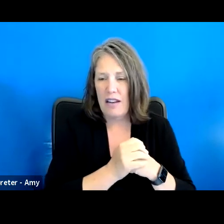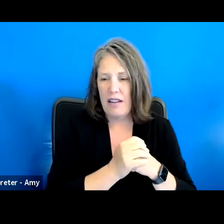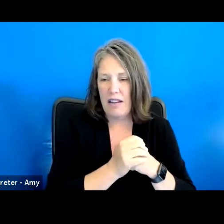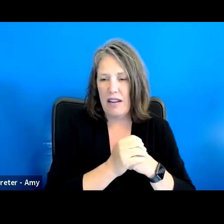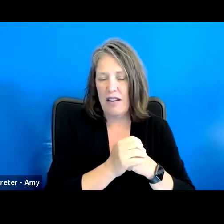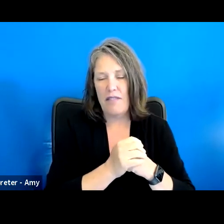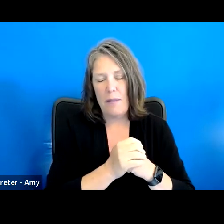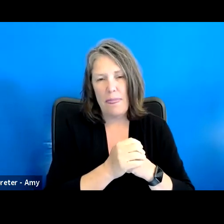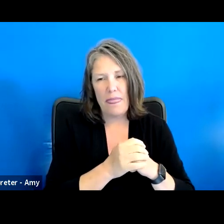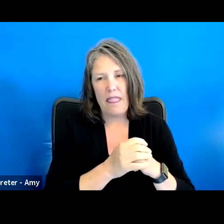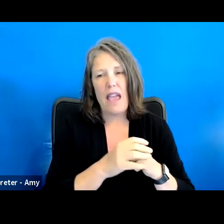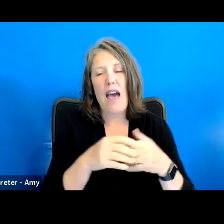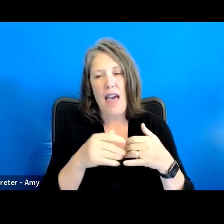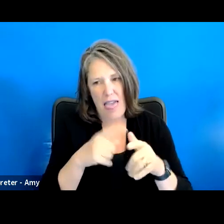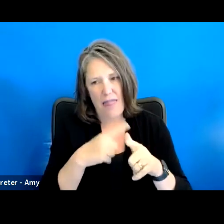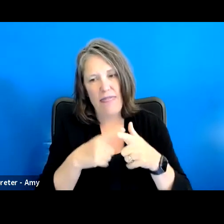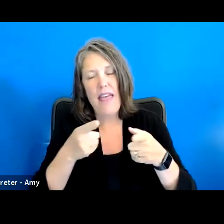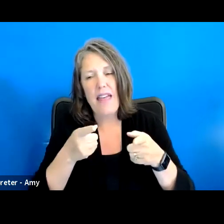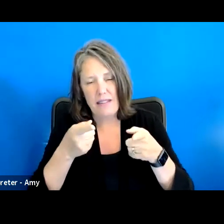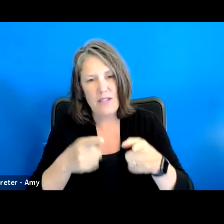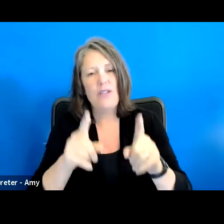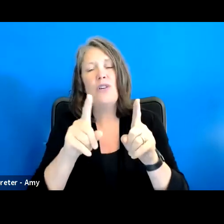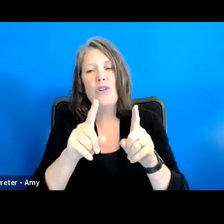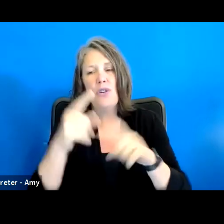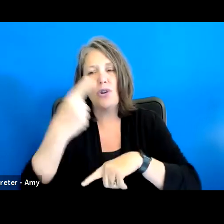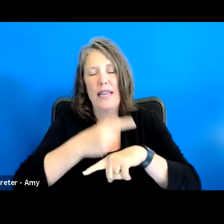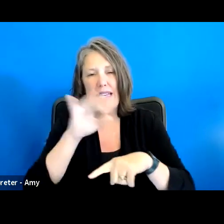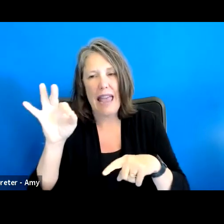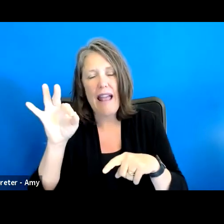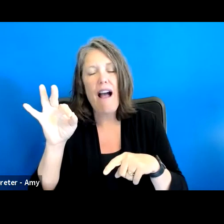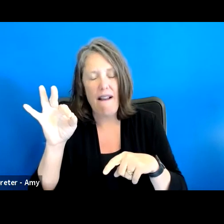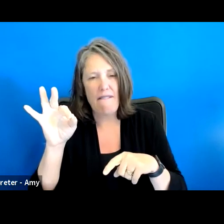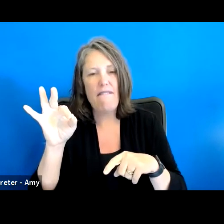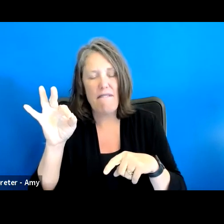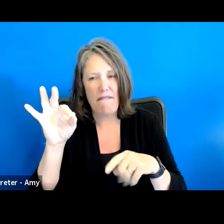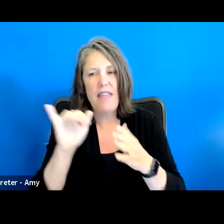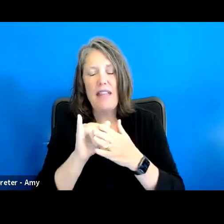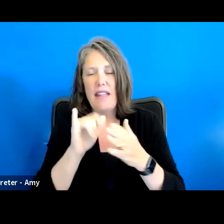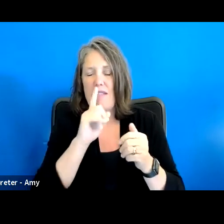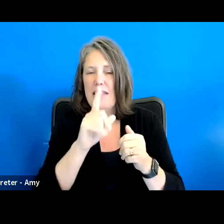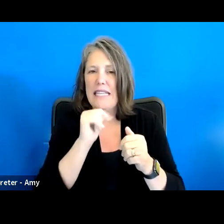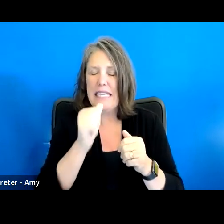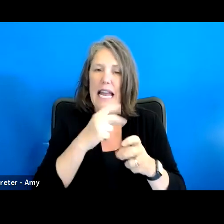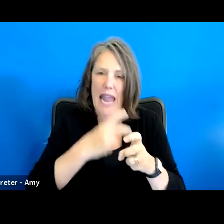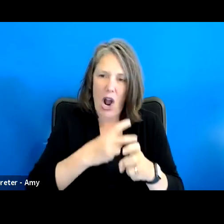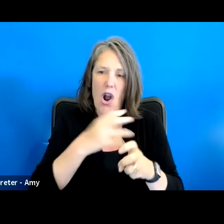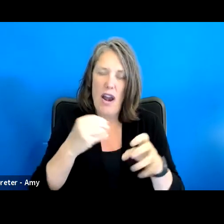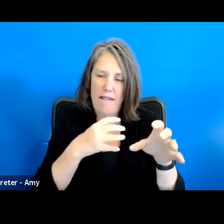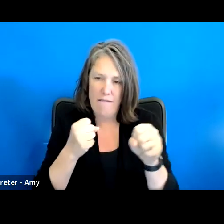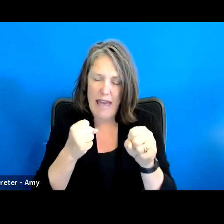then day of, during the interview, I make sure to tell people that this is not a hard and